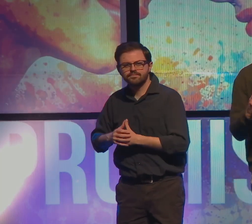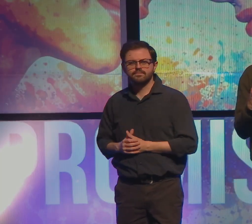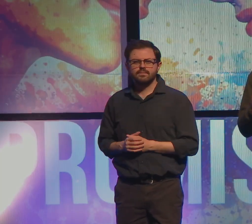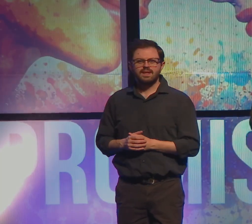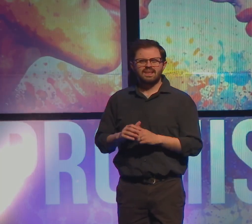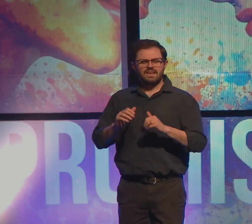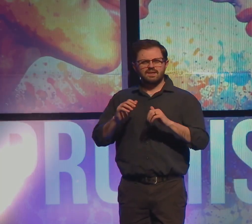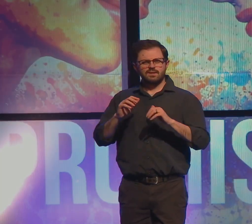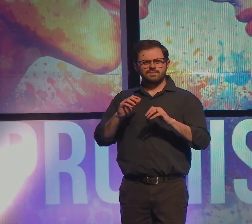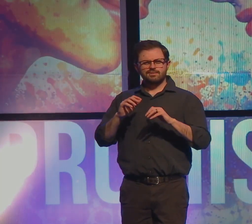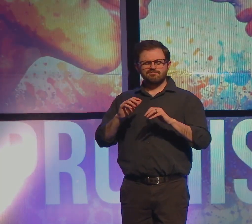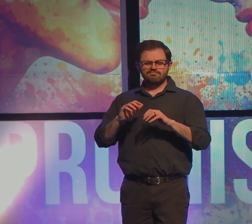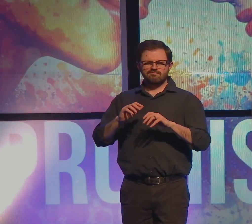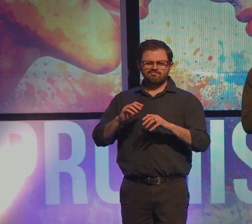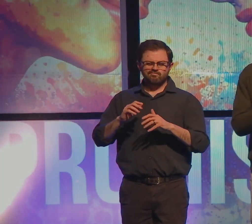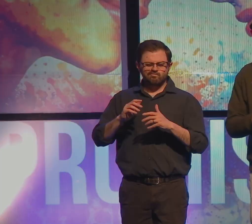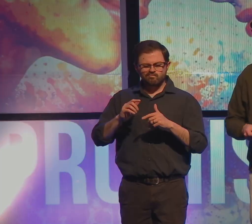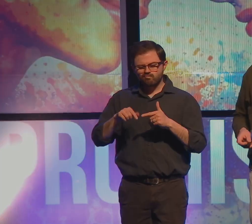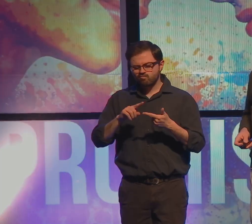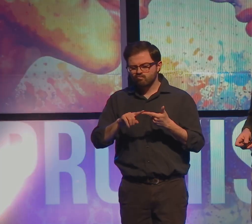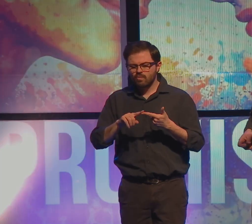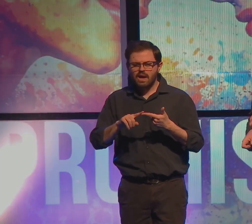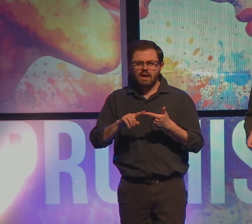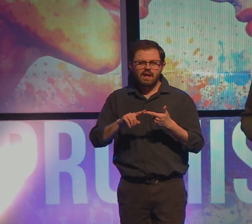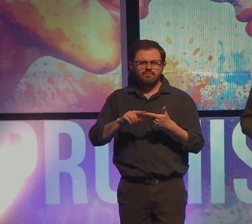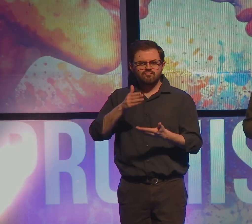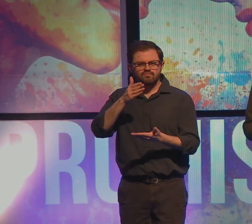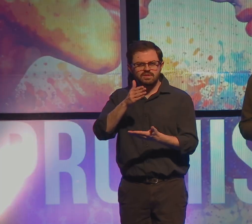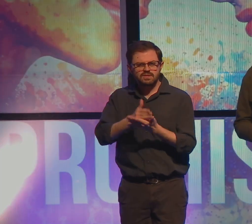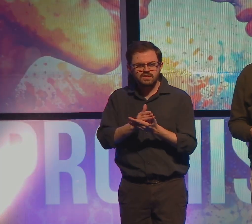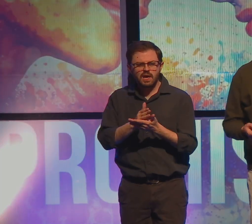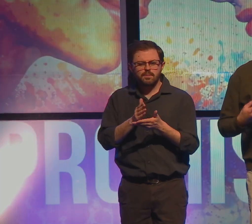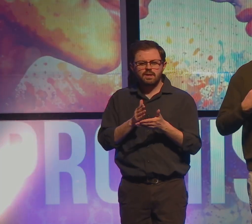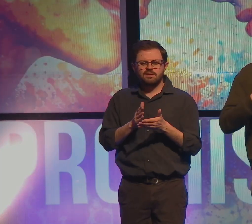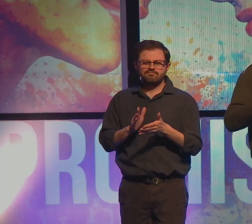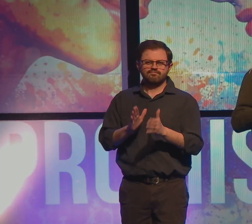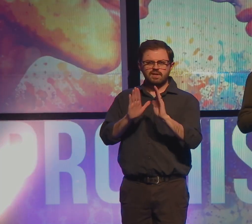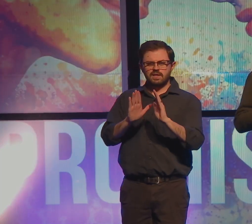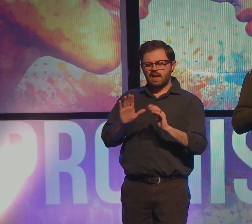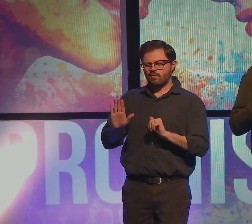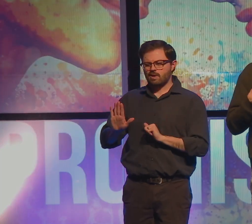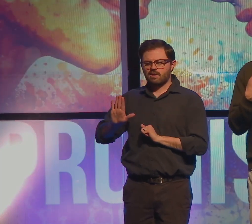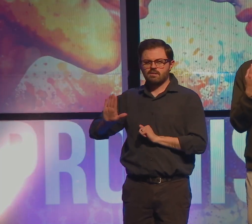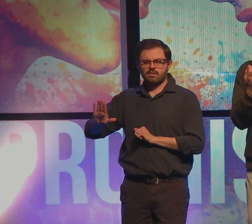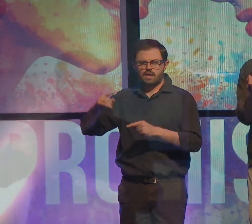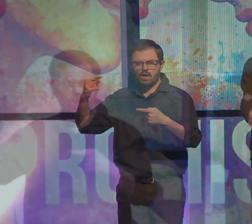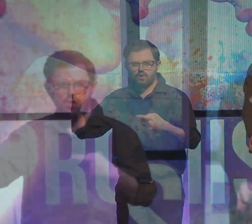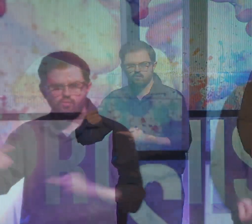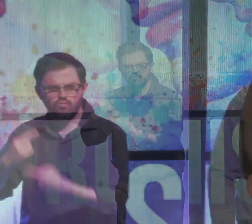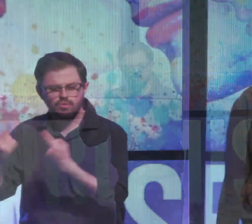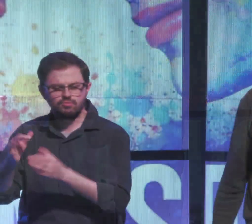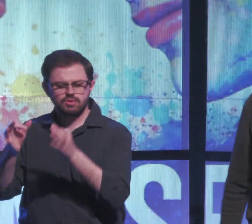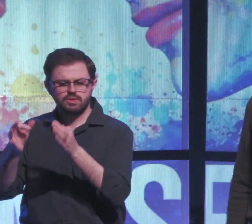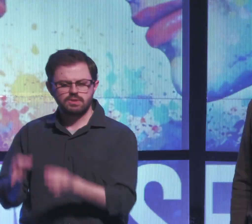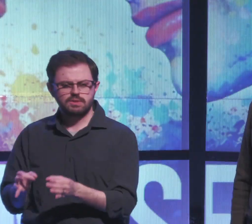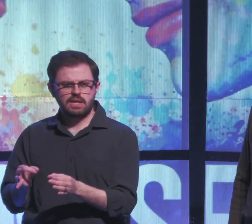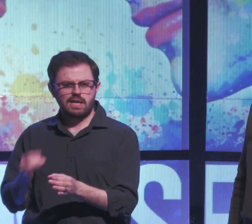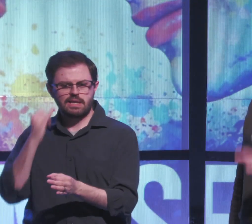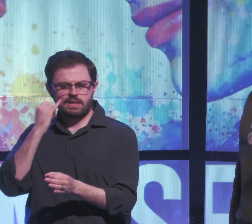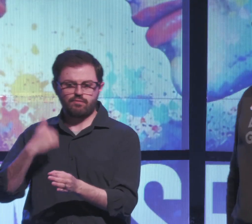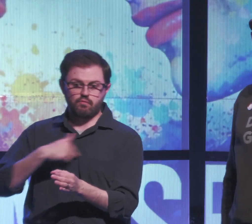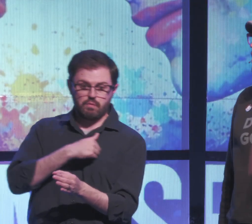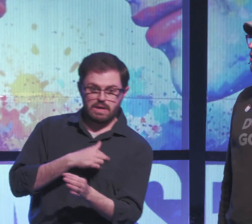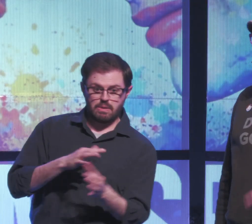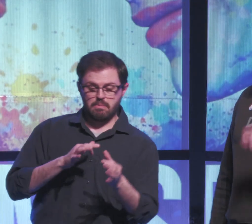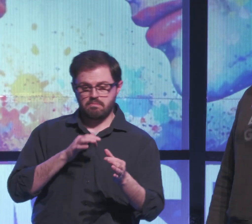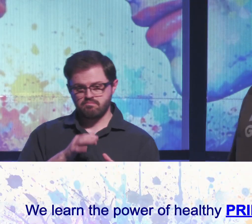And in our lives, when we stop allowing others' responses, others' wounds to determine our worth, to determine how we show up, we learn the